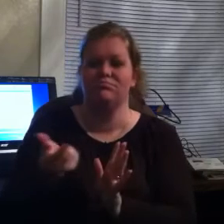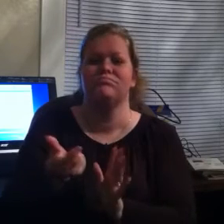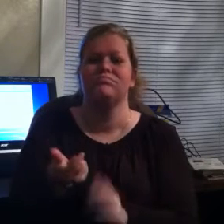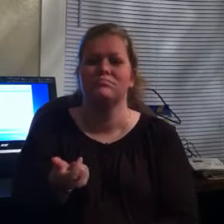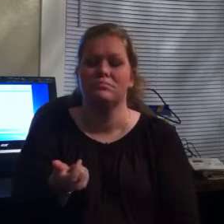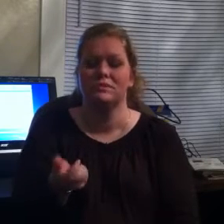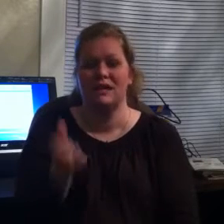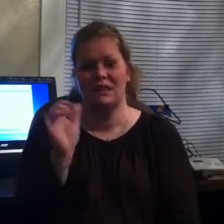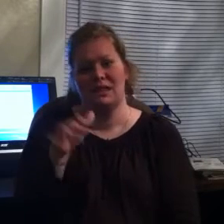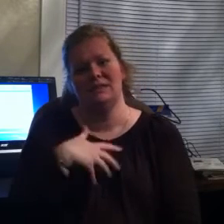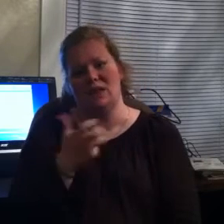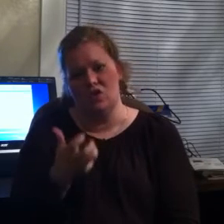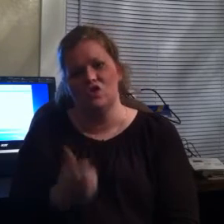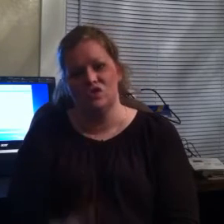That's anger.